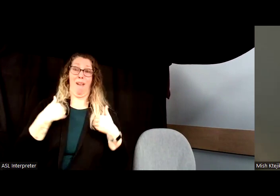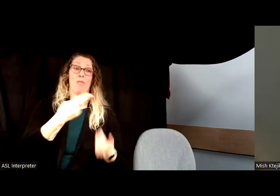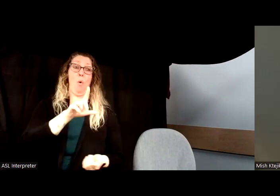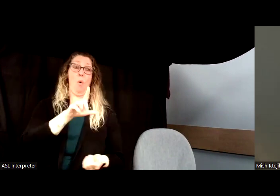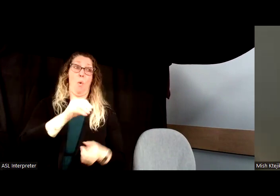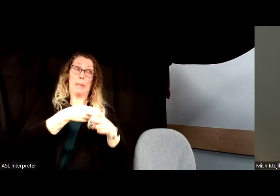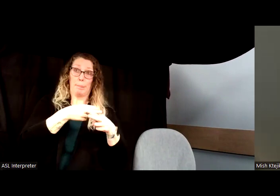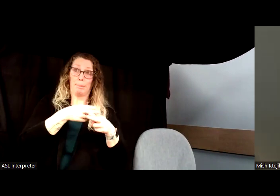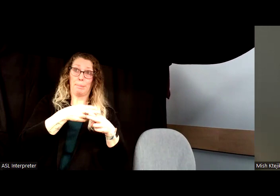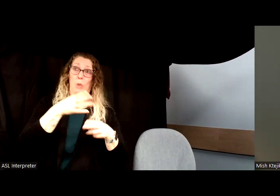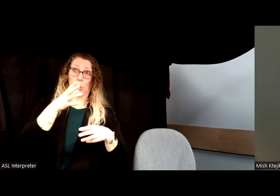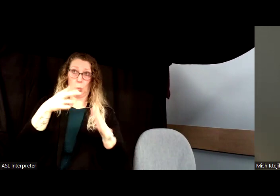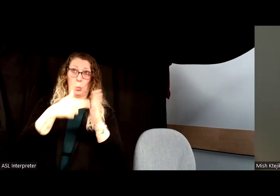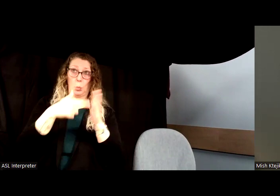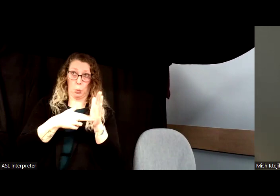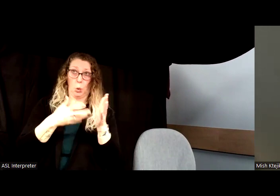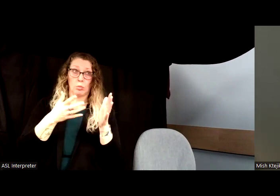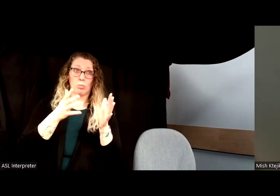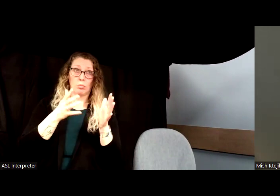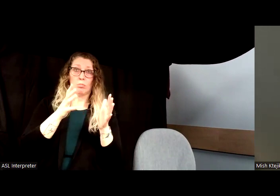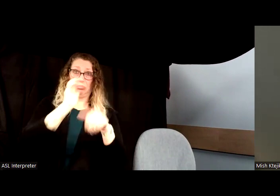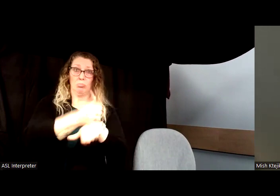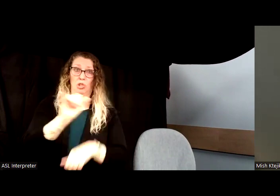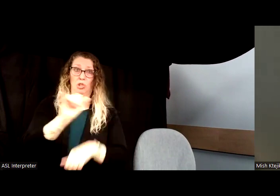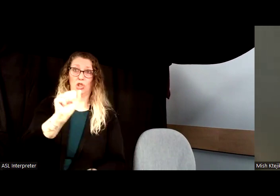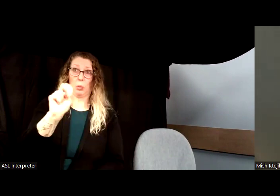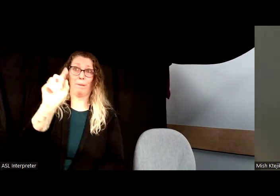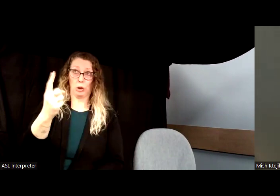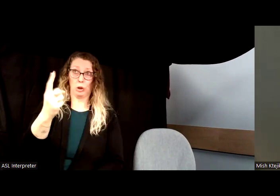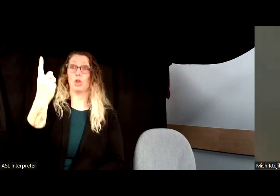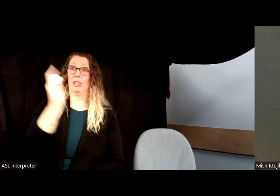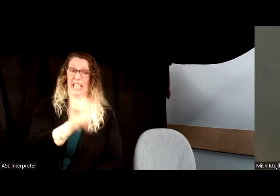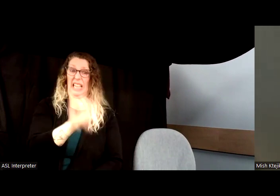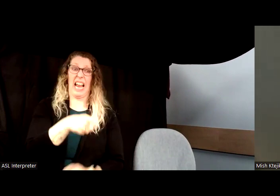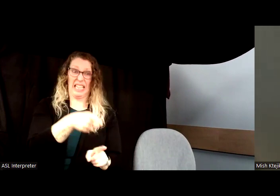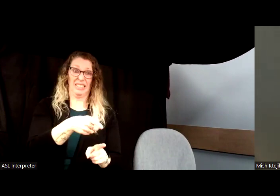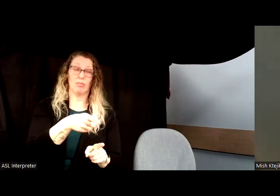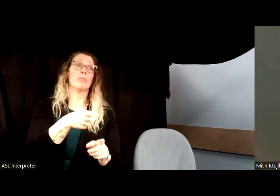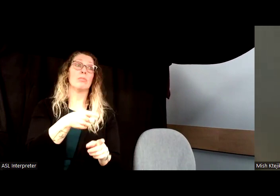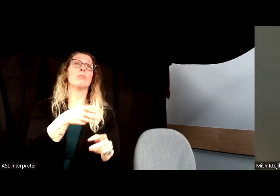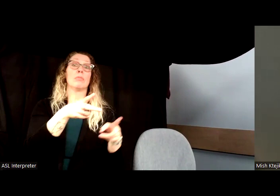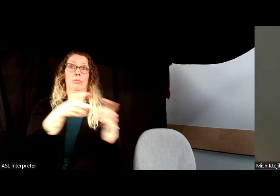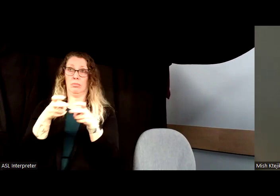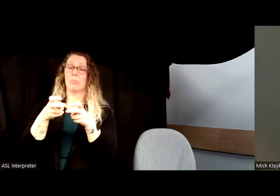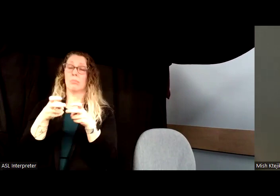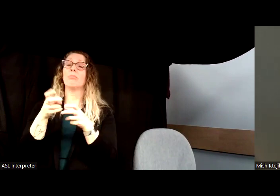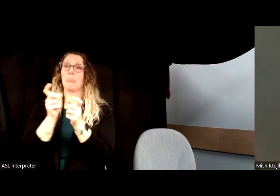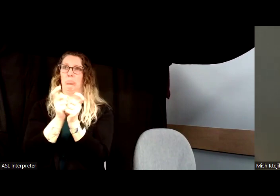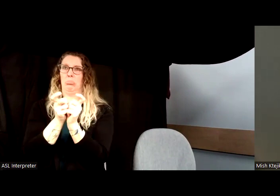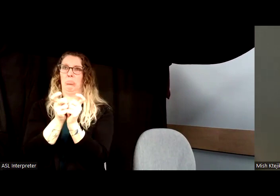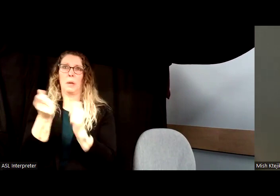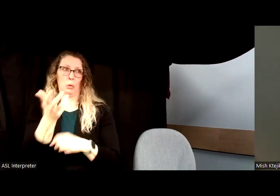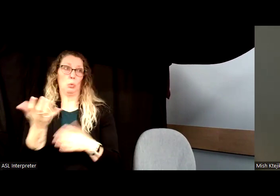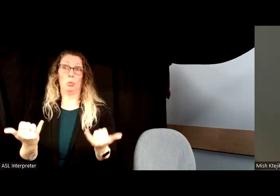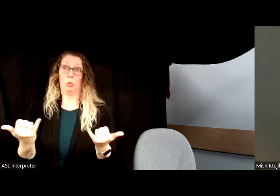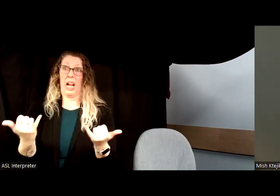temporary rules that were in place on January 1st, take those, you can make a few changes to them